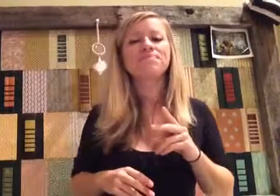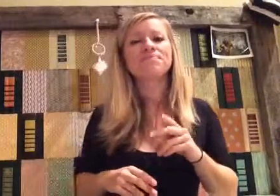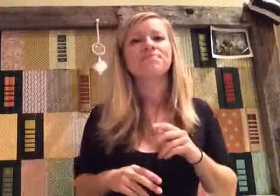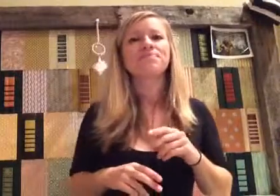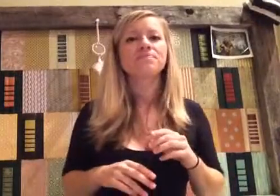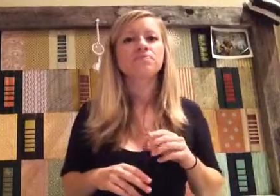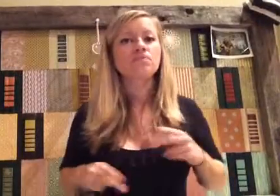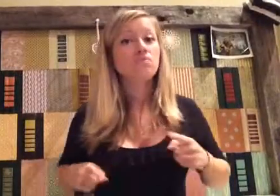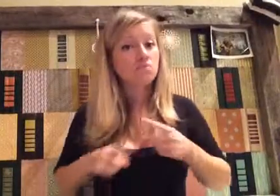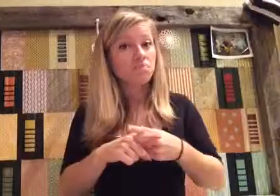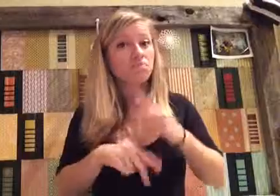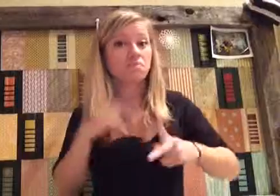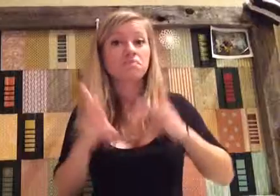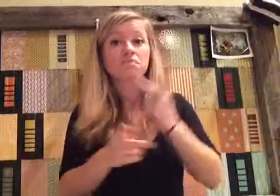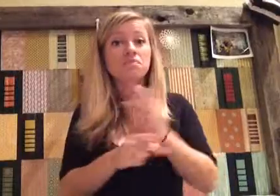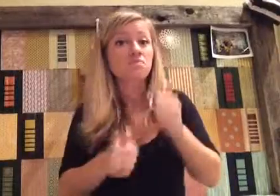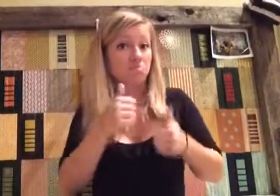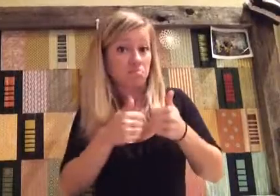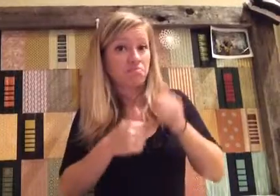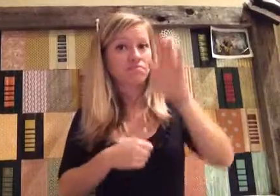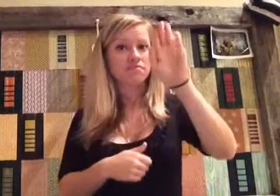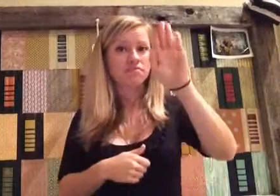self. C. Person versus nature.